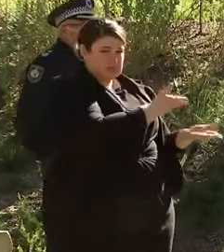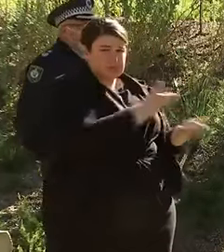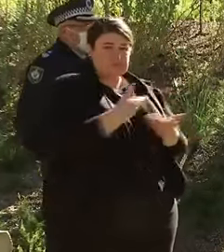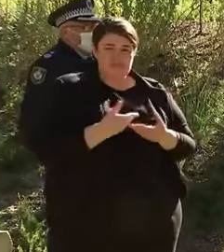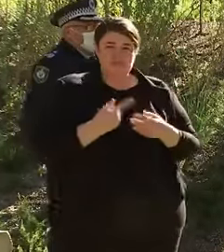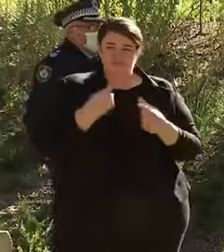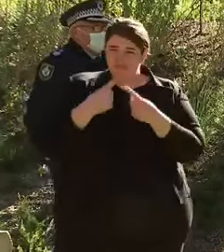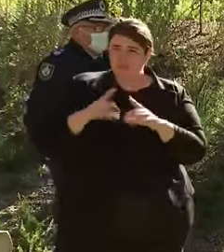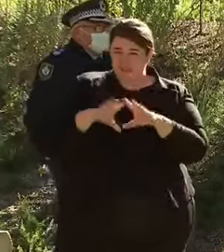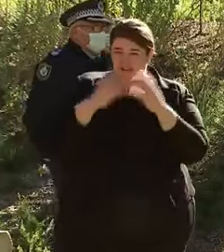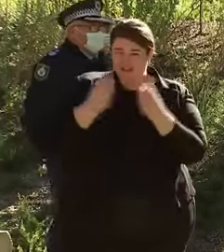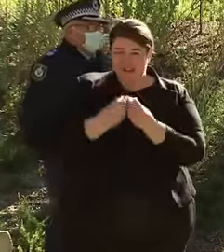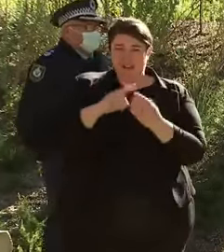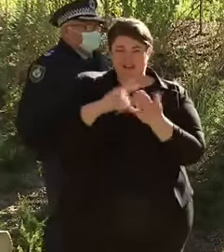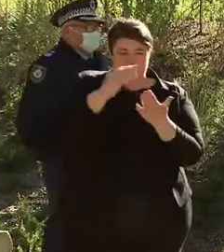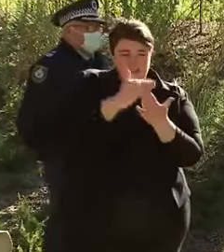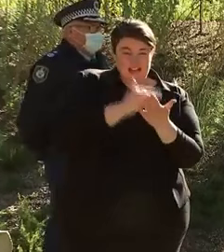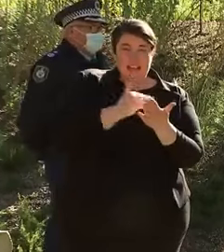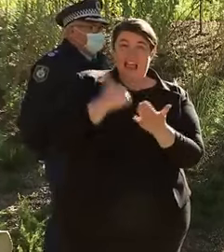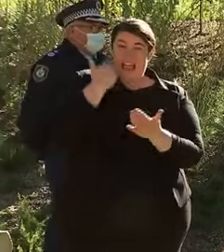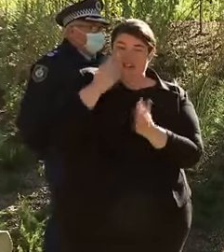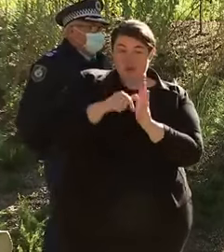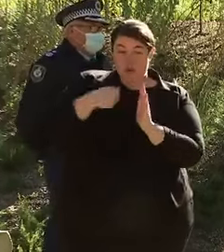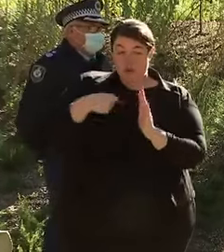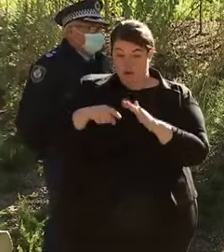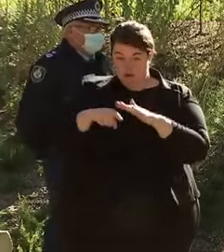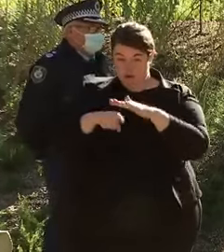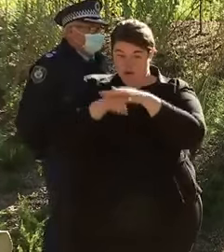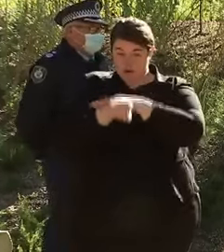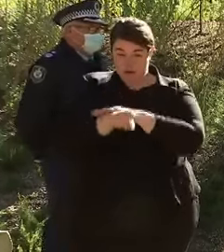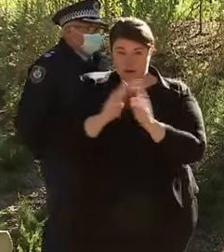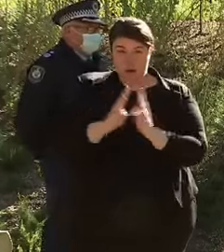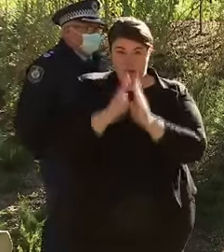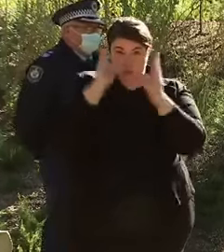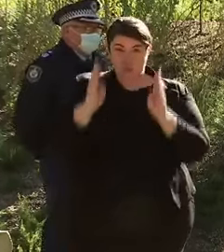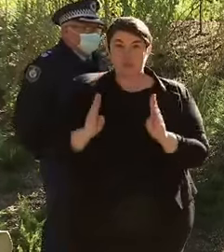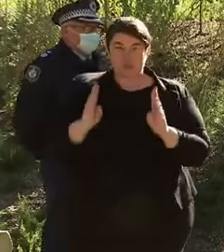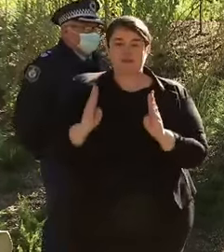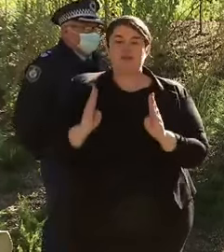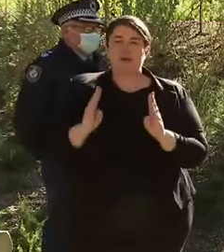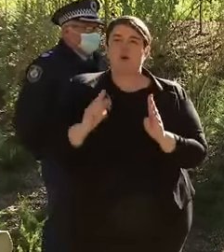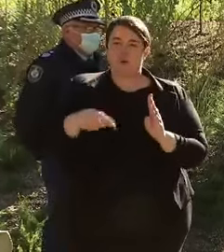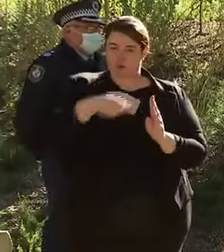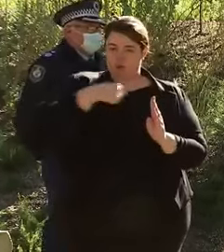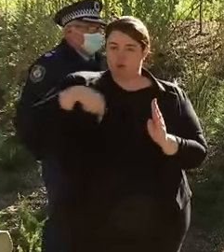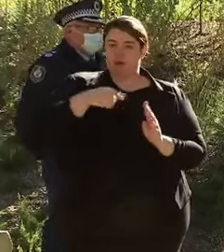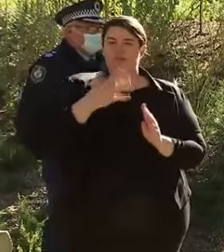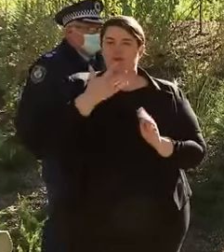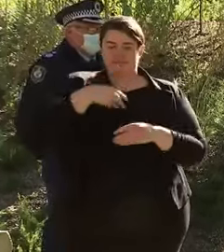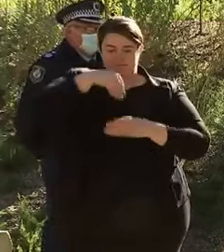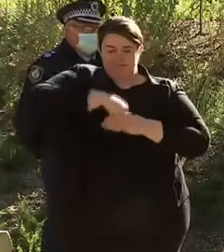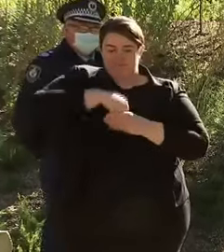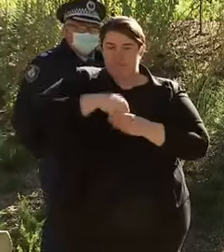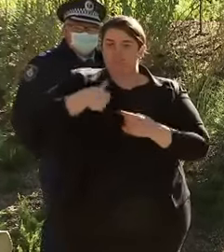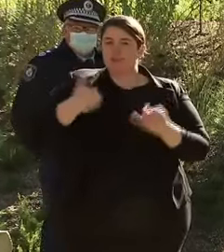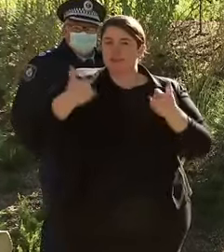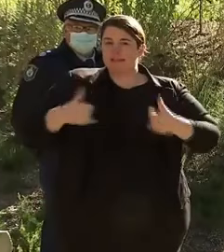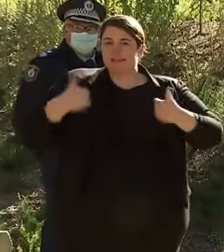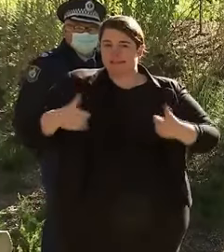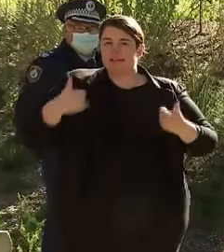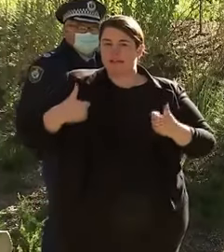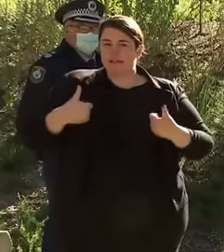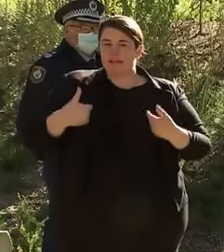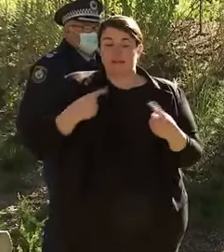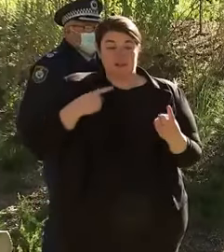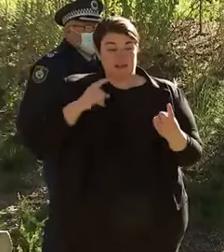venues highlighted this, is every time we step out of the home, we have to act as though we have the virus or those that we